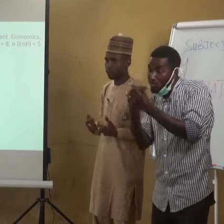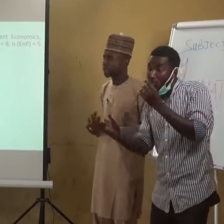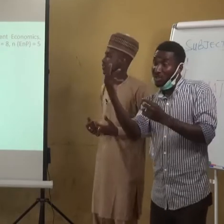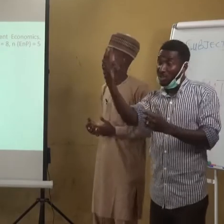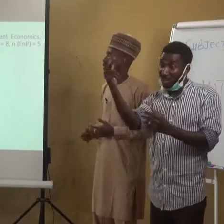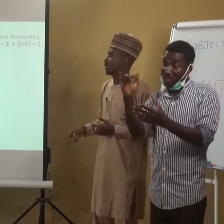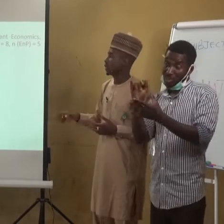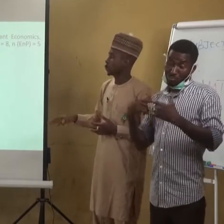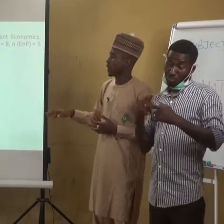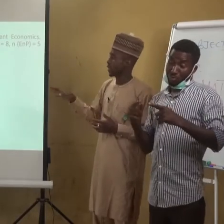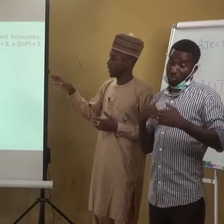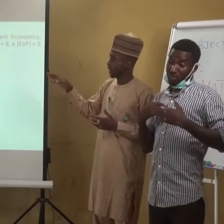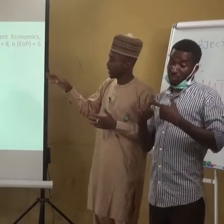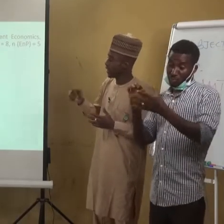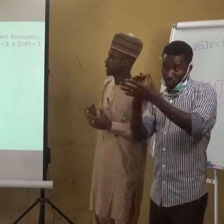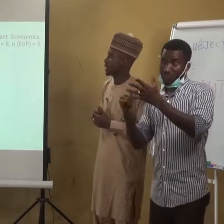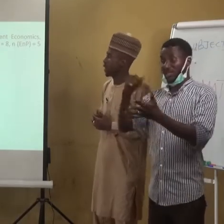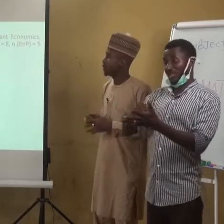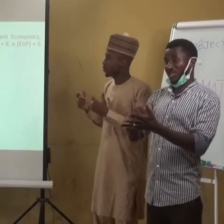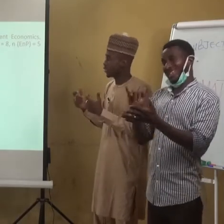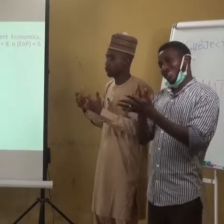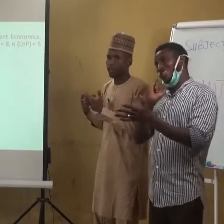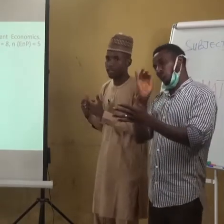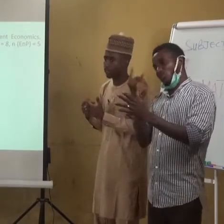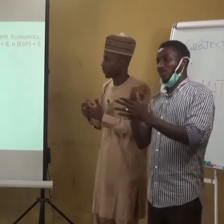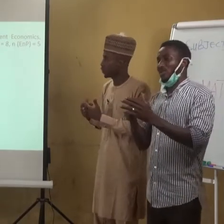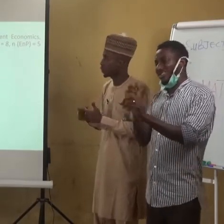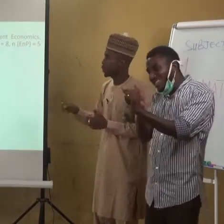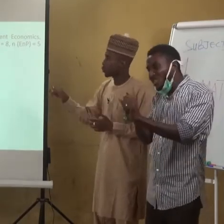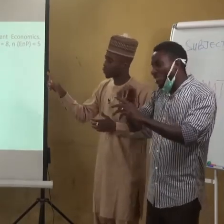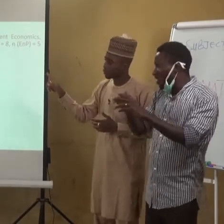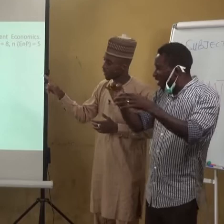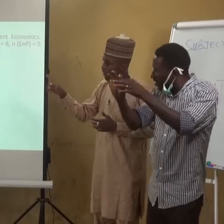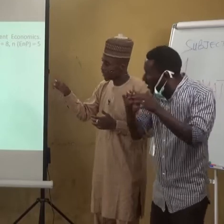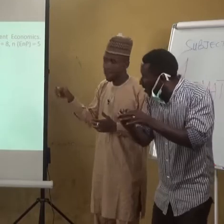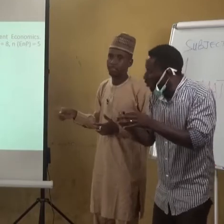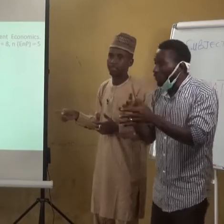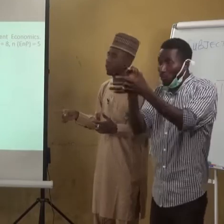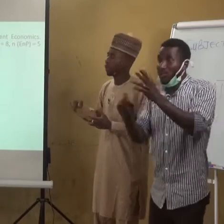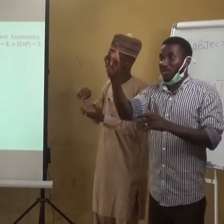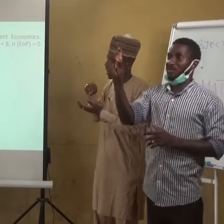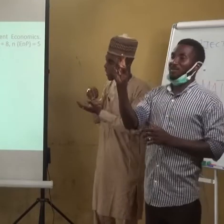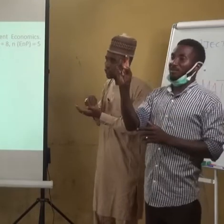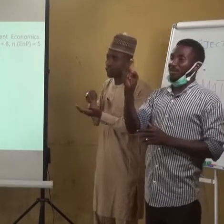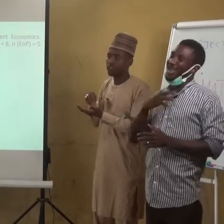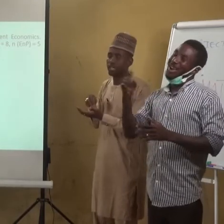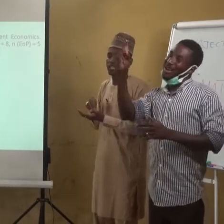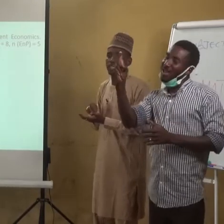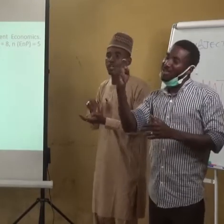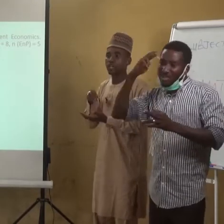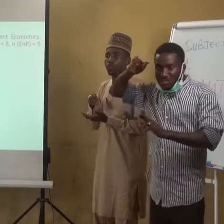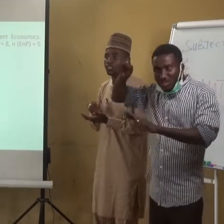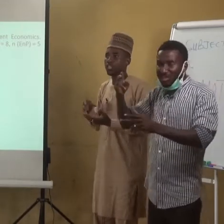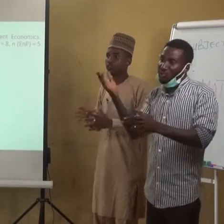have to subtract it. That is why in each and every region of intersection, we subtract X. And X